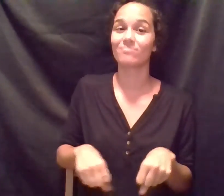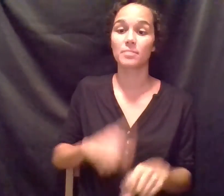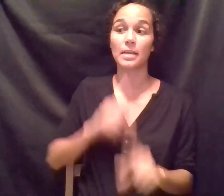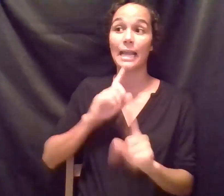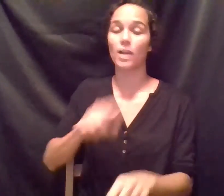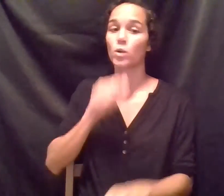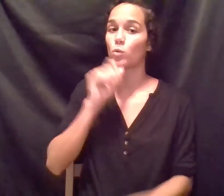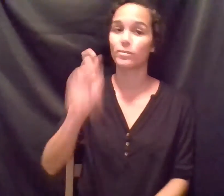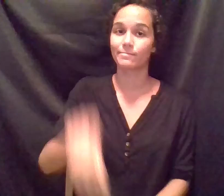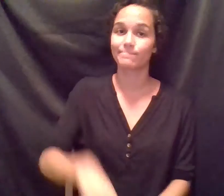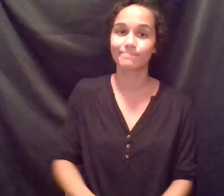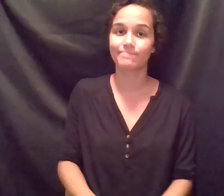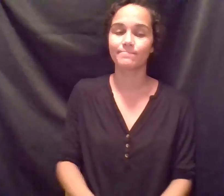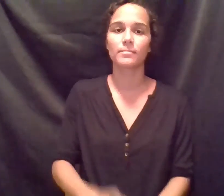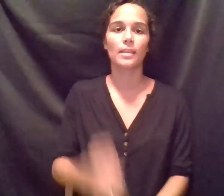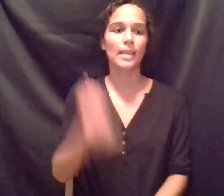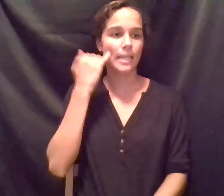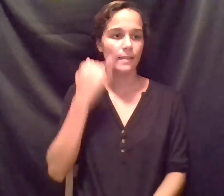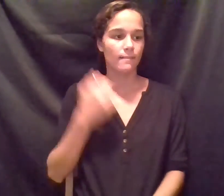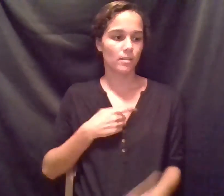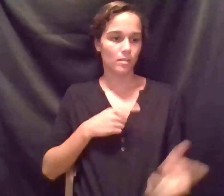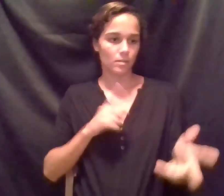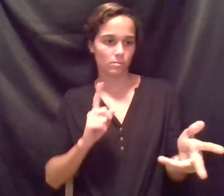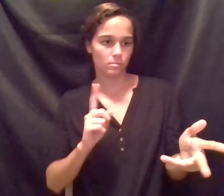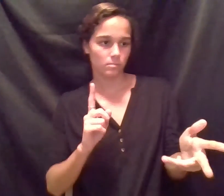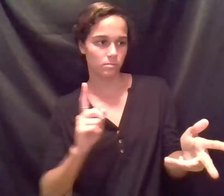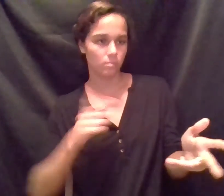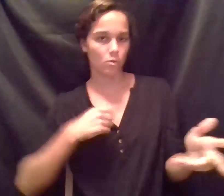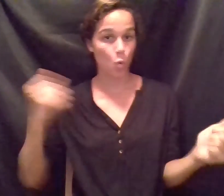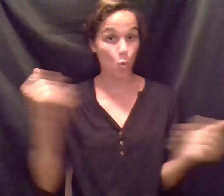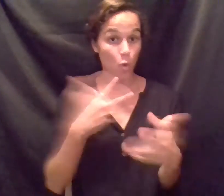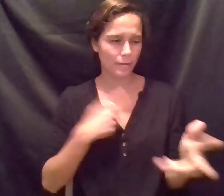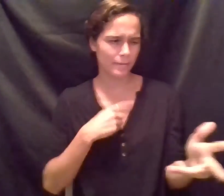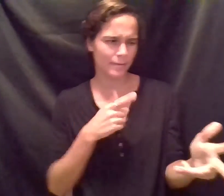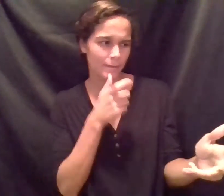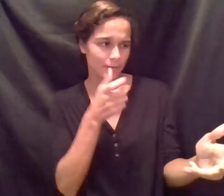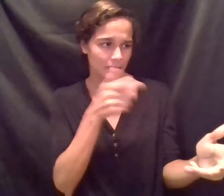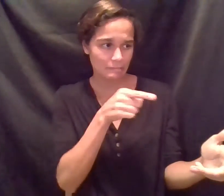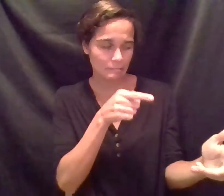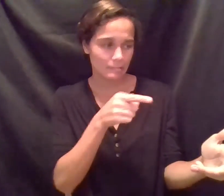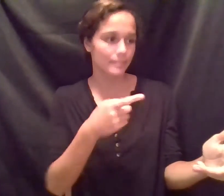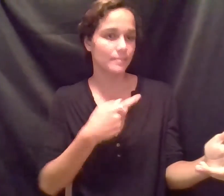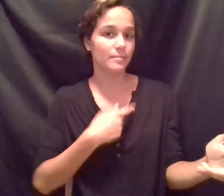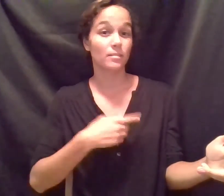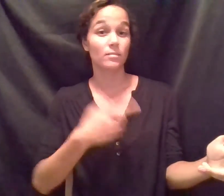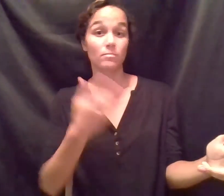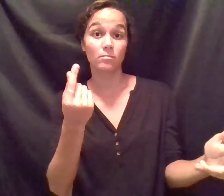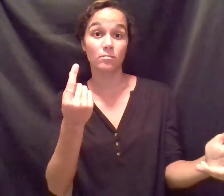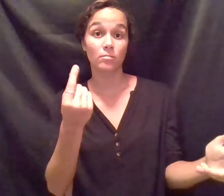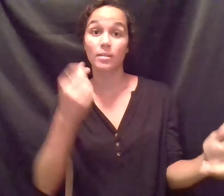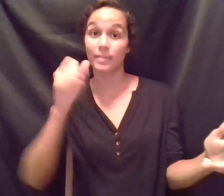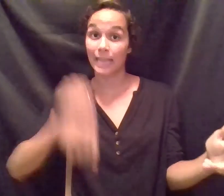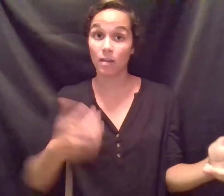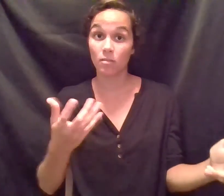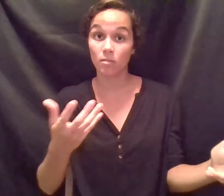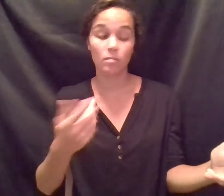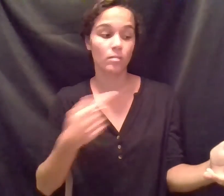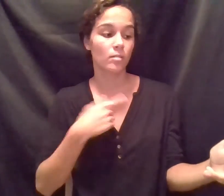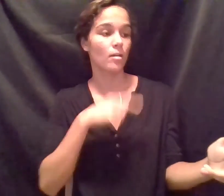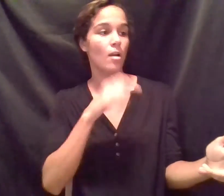and everybody in the car get out of the vehicle, and then they can search both you, they can pat you down for weapons,